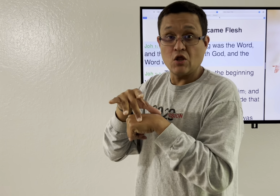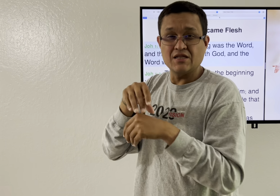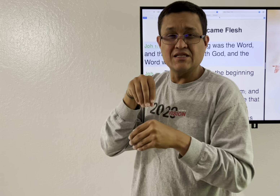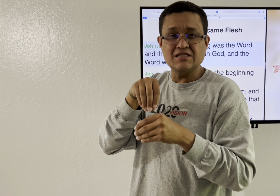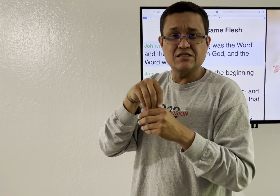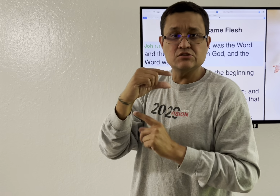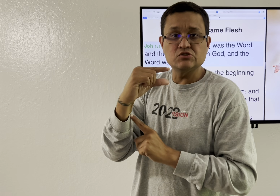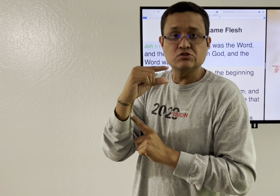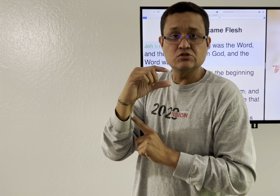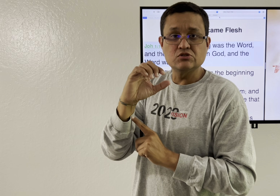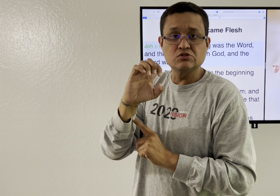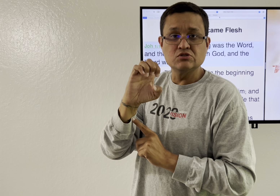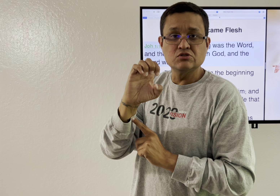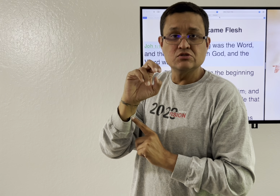you already made the heavens and the earth.